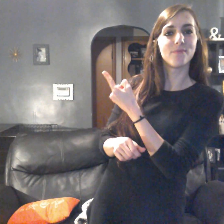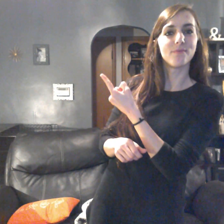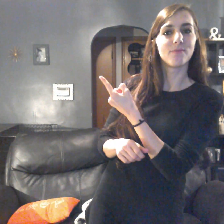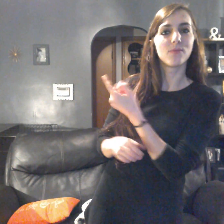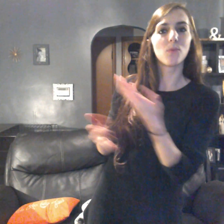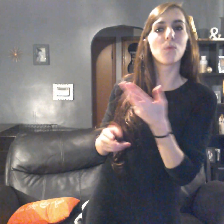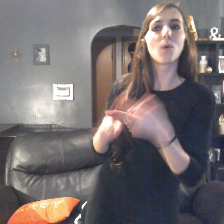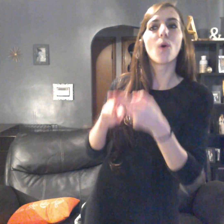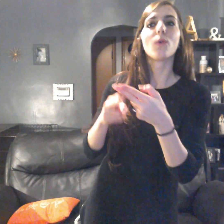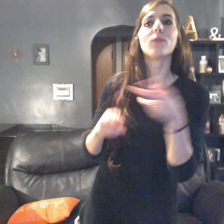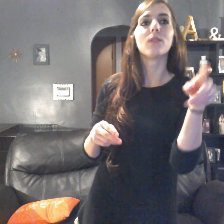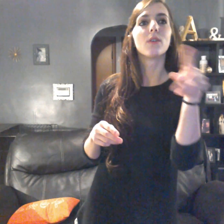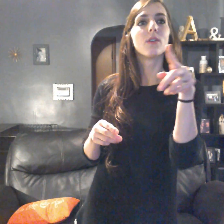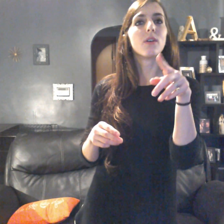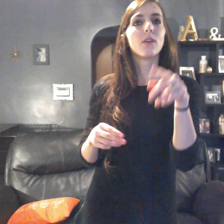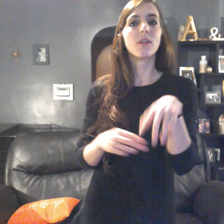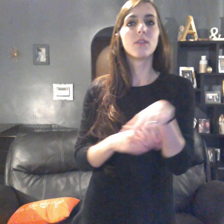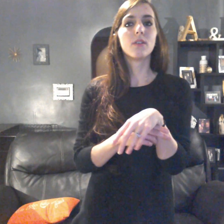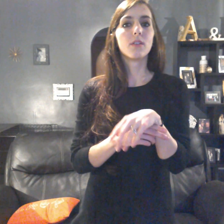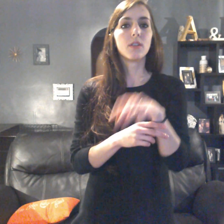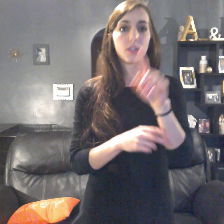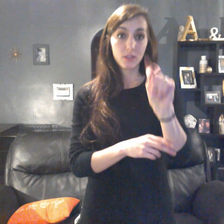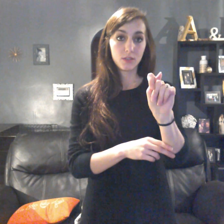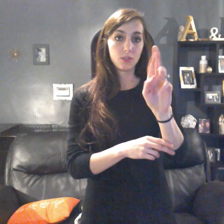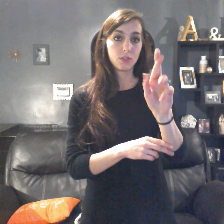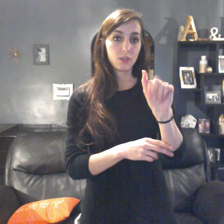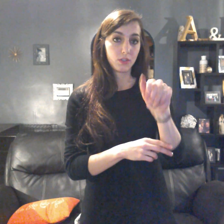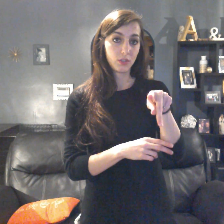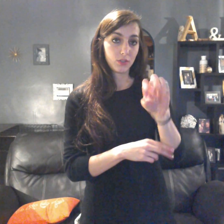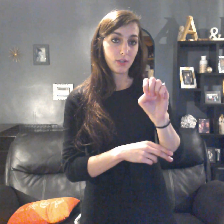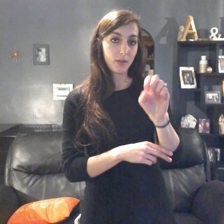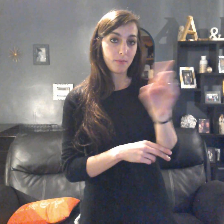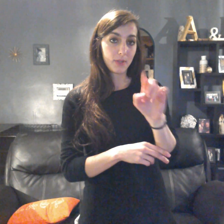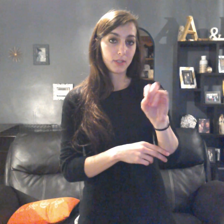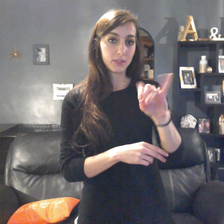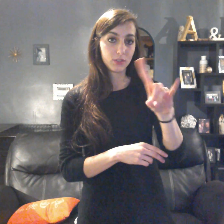what kind? Are these 2 sides ever going to touch? So what do you think we call these 2 sides?